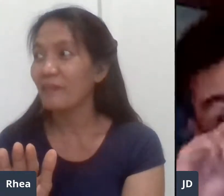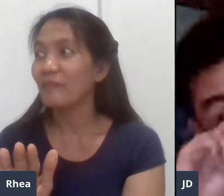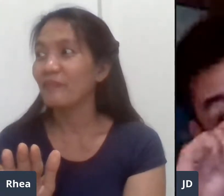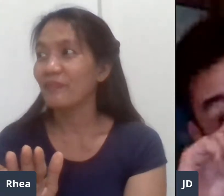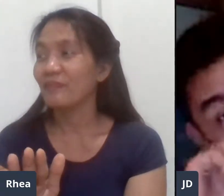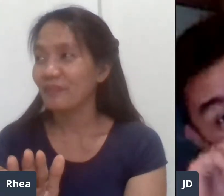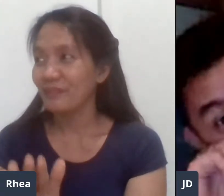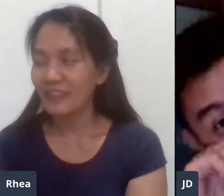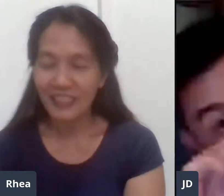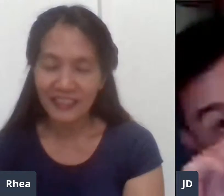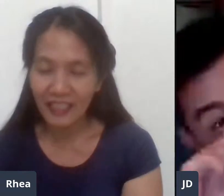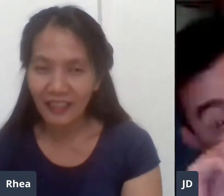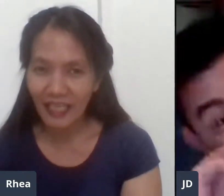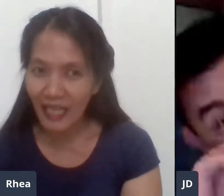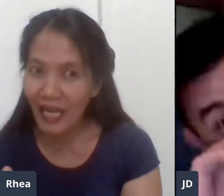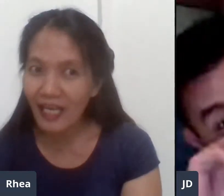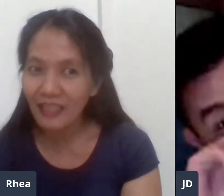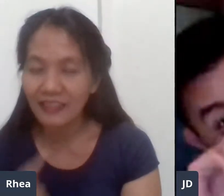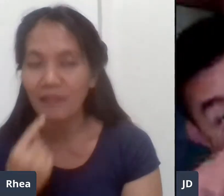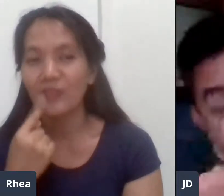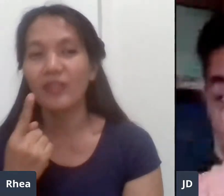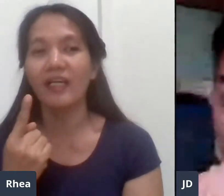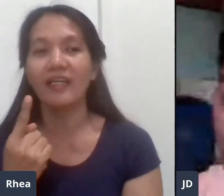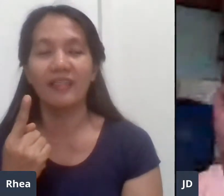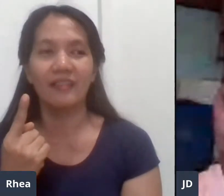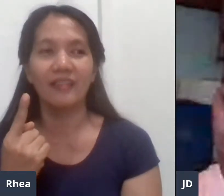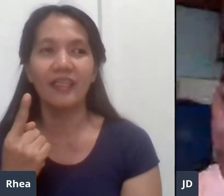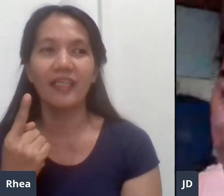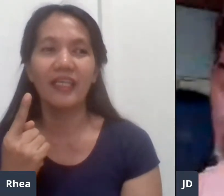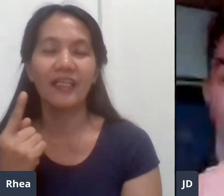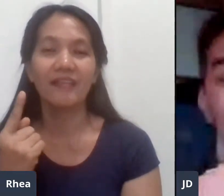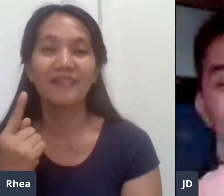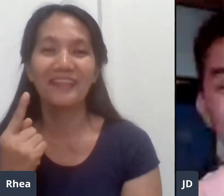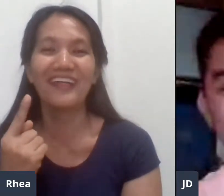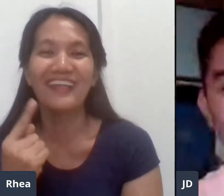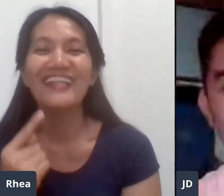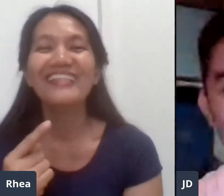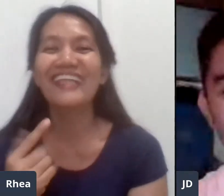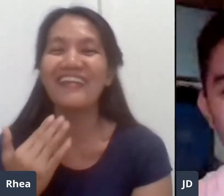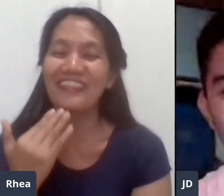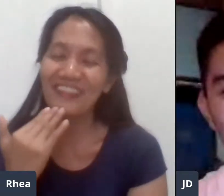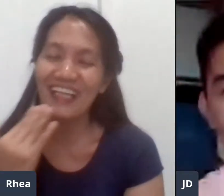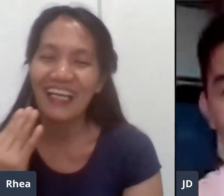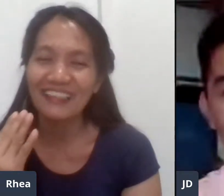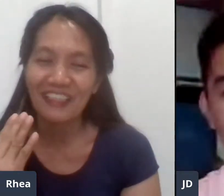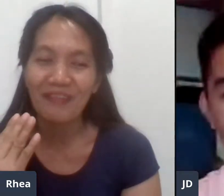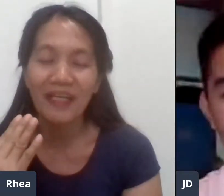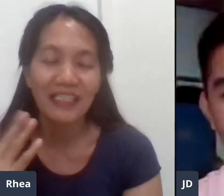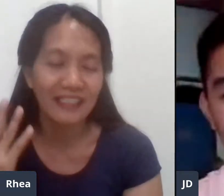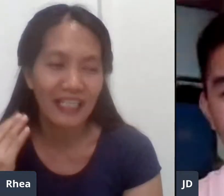that I'm going to teach this afternoon. Naiiyak ka. Kasi kailangan, sabi ko nga,